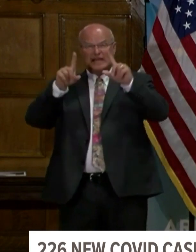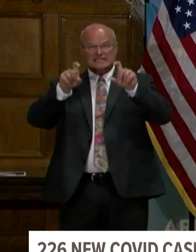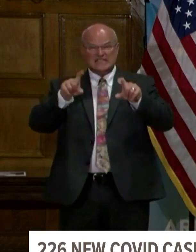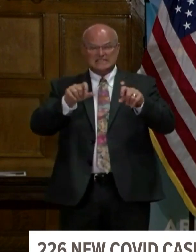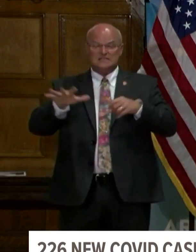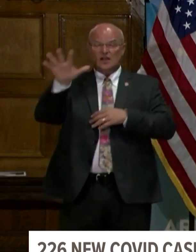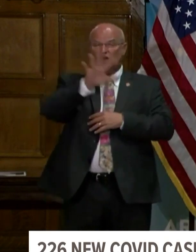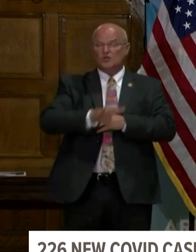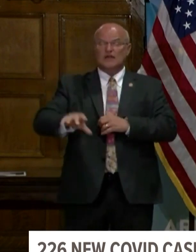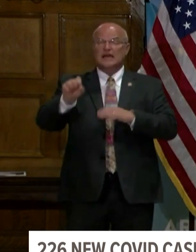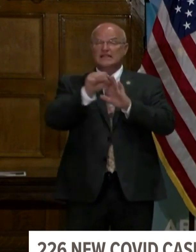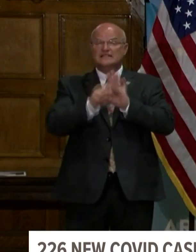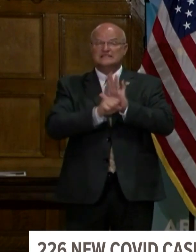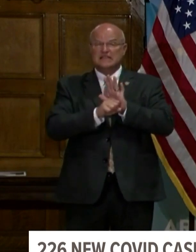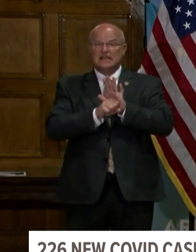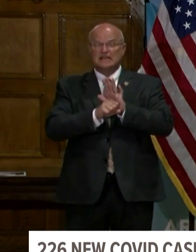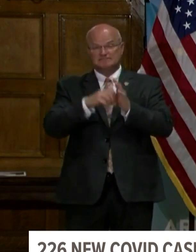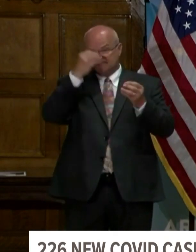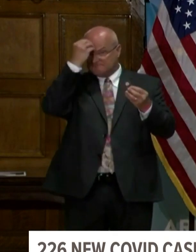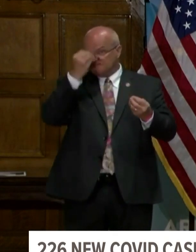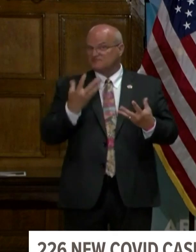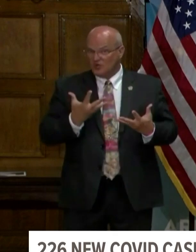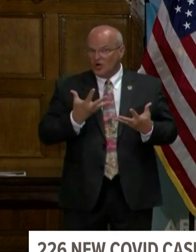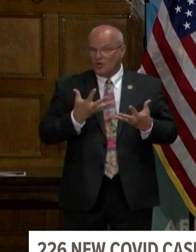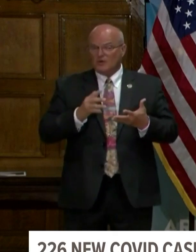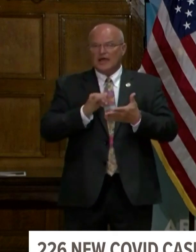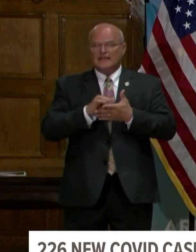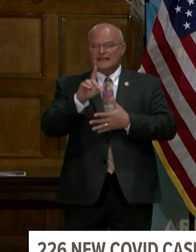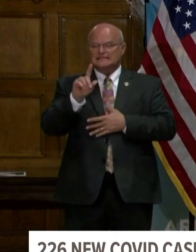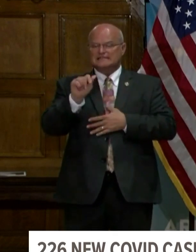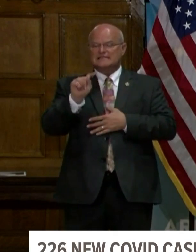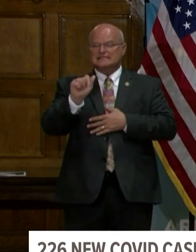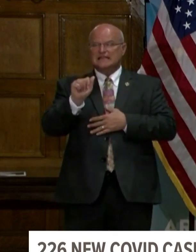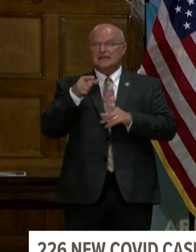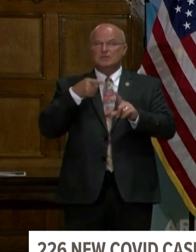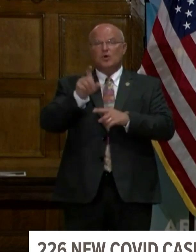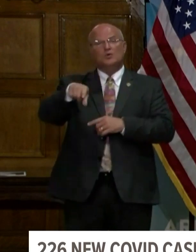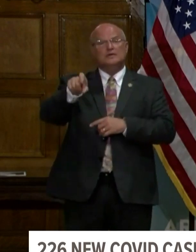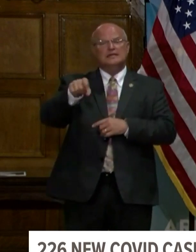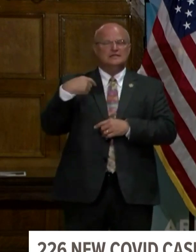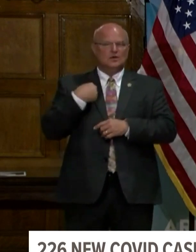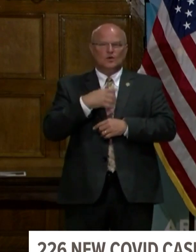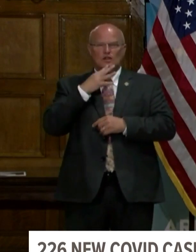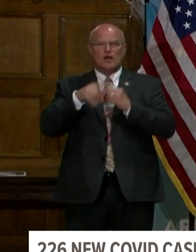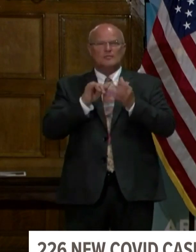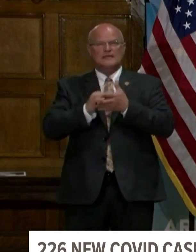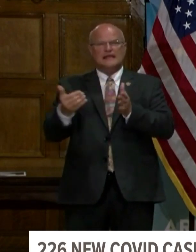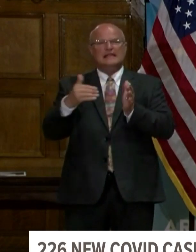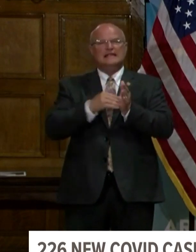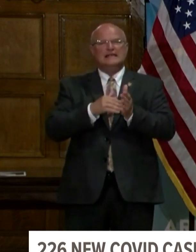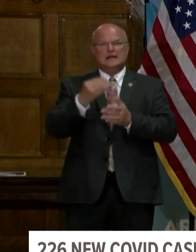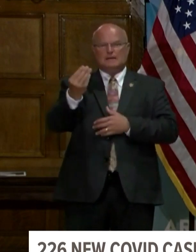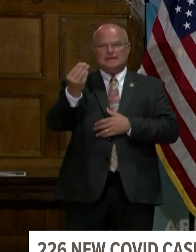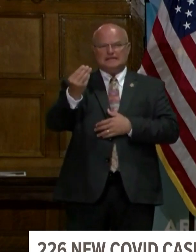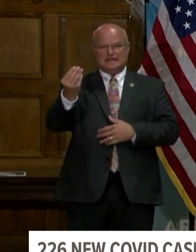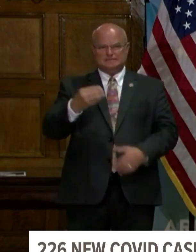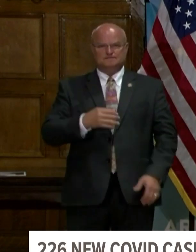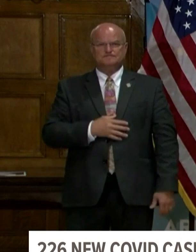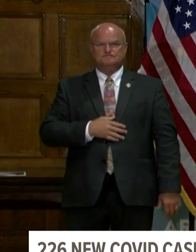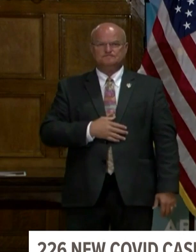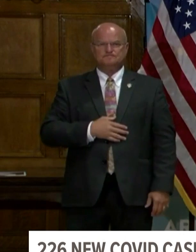spread across the state is very informative to us. That's a data point that we needed, so we'll address that again early next